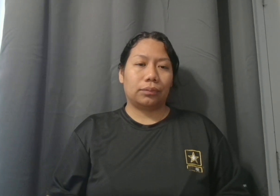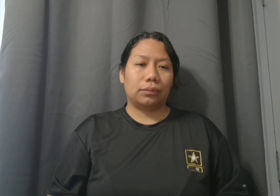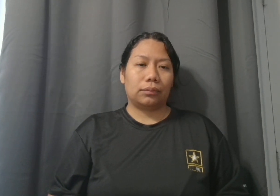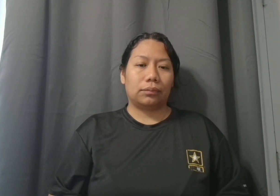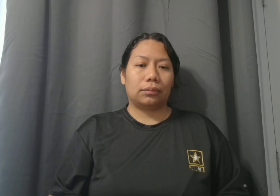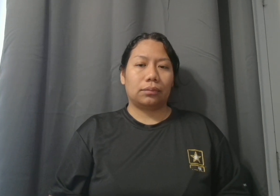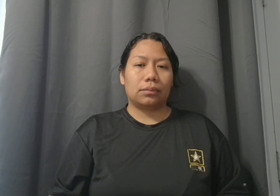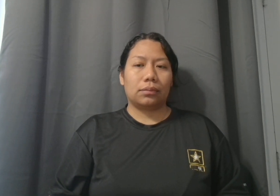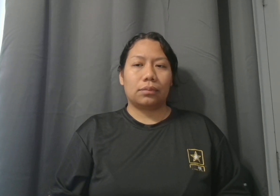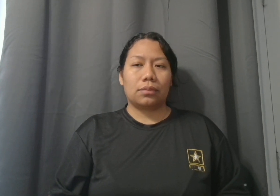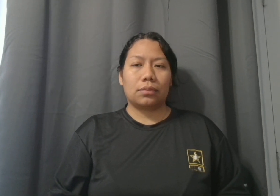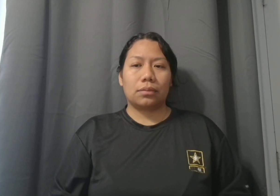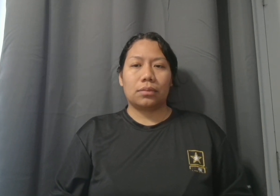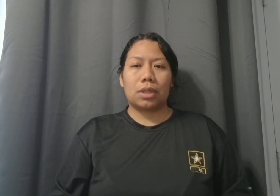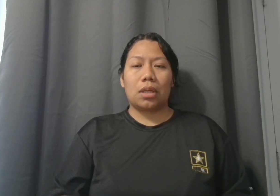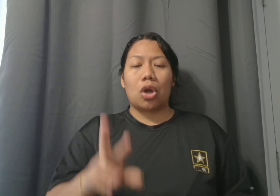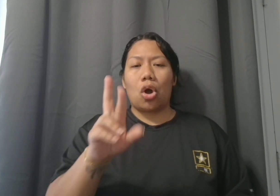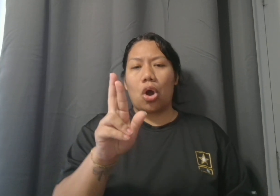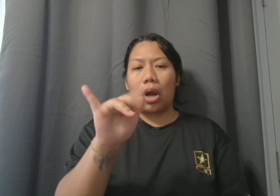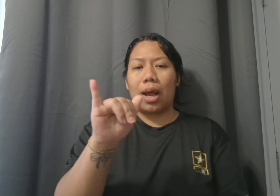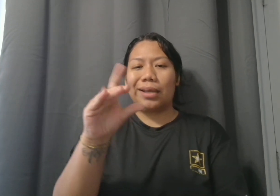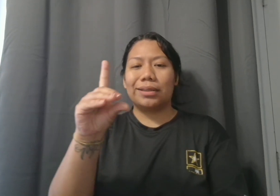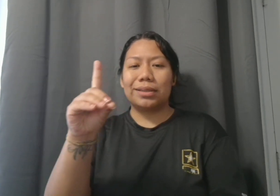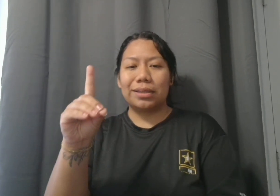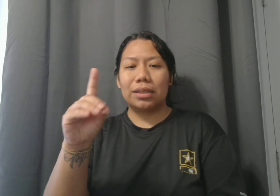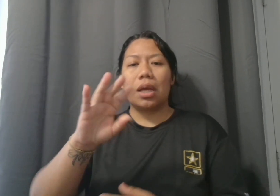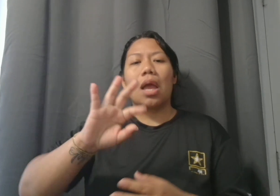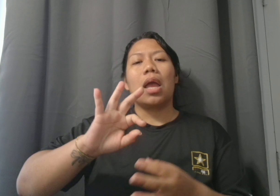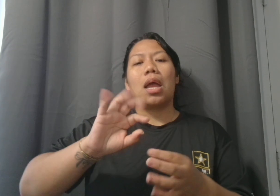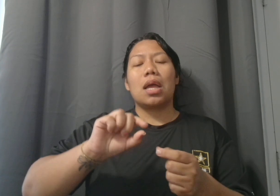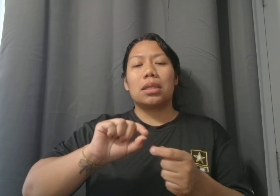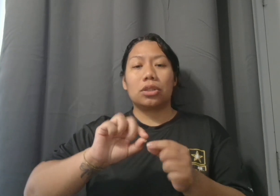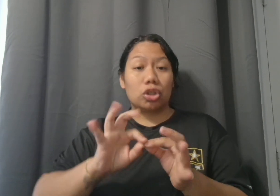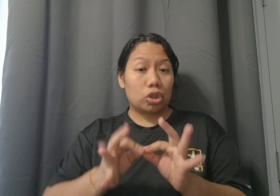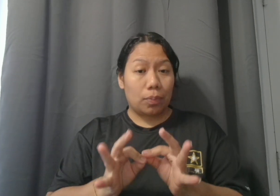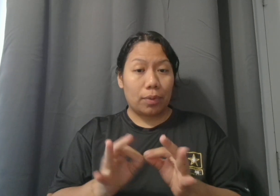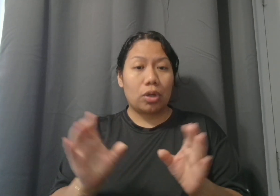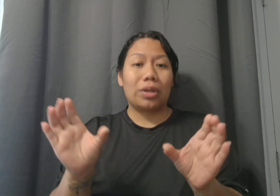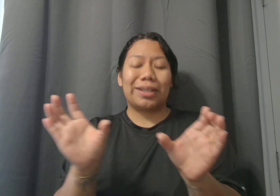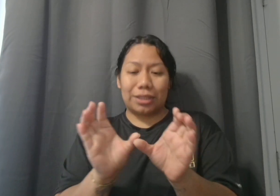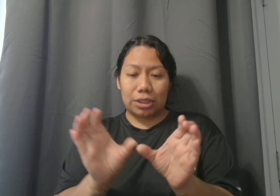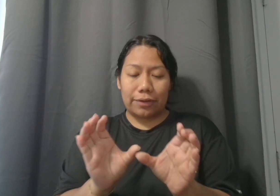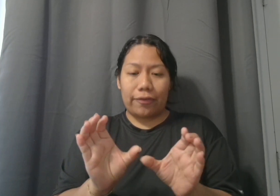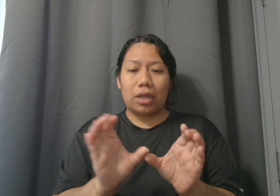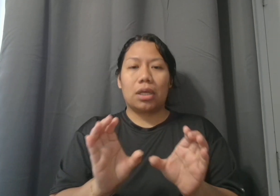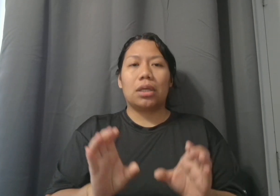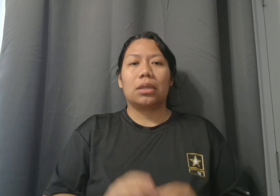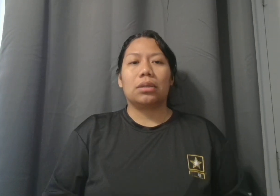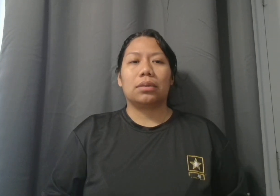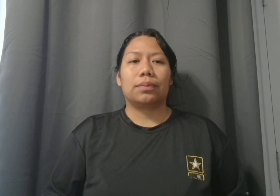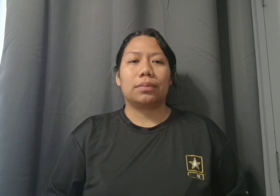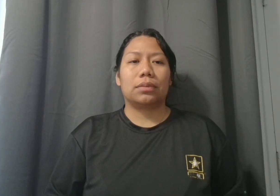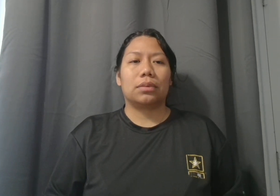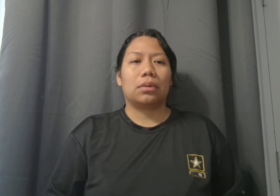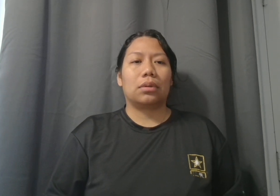Possession of an RID oral interpreting certification usually means an oral interpreter is well qualified.